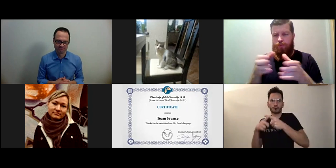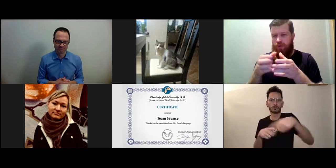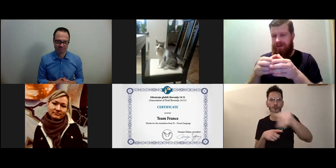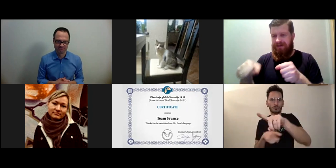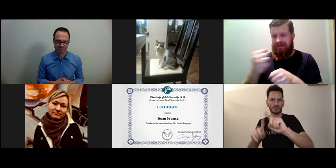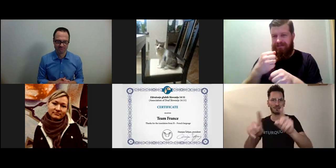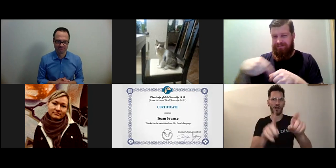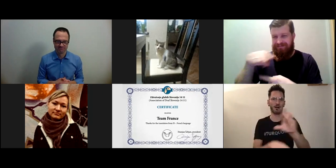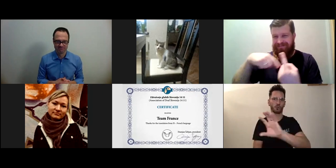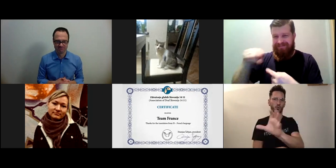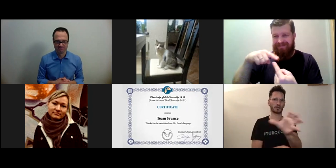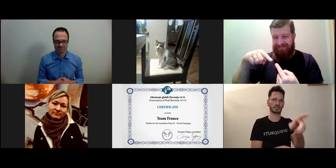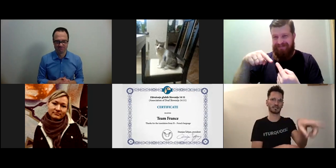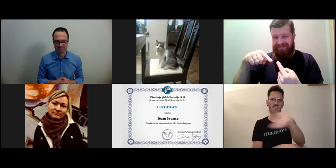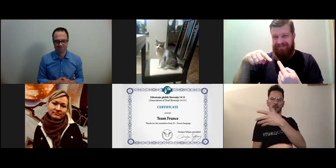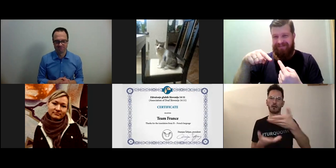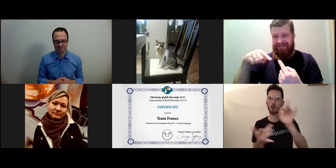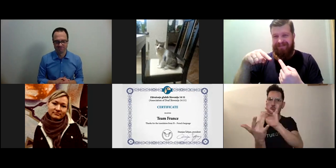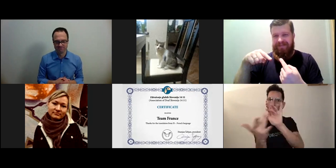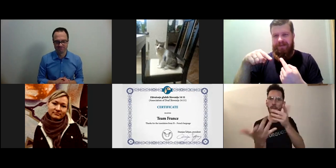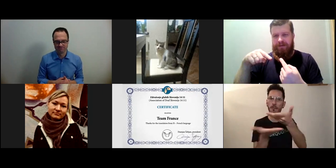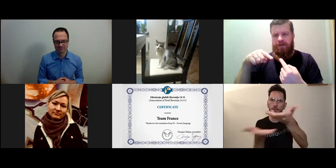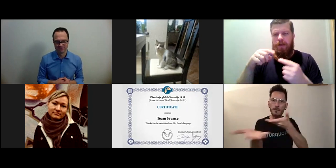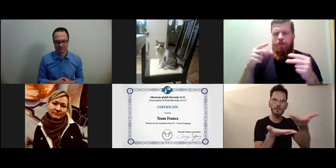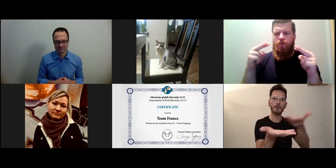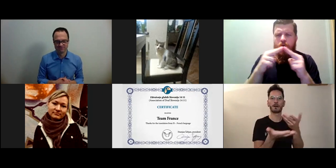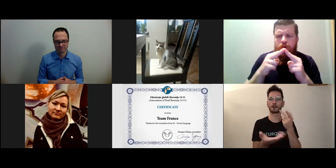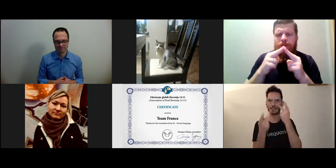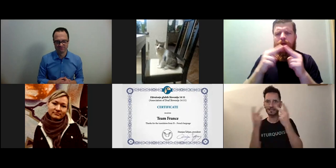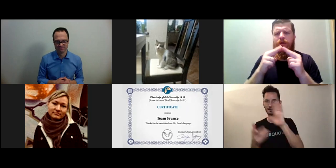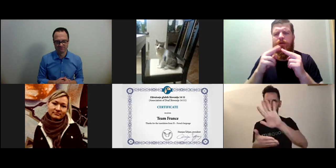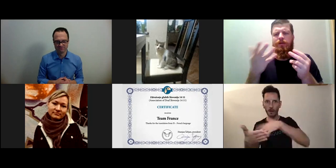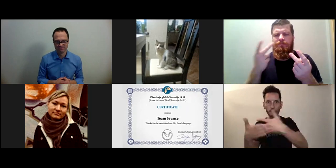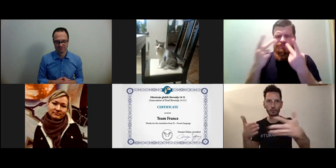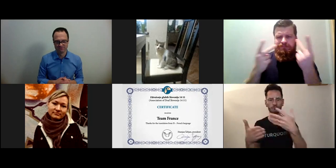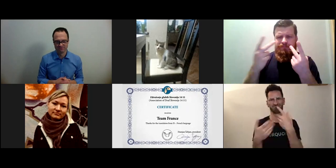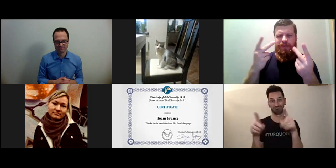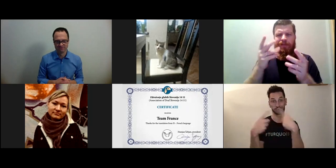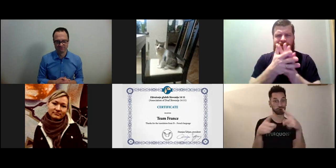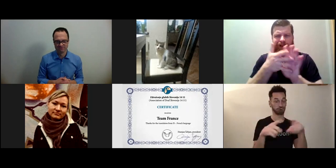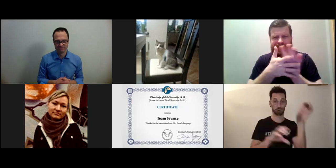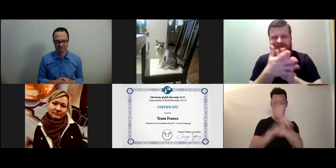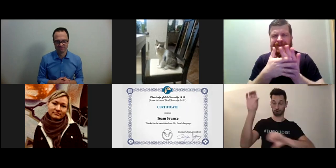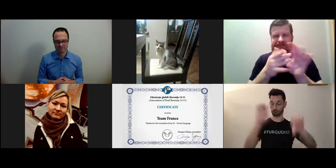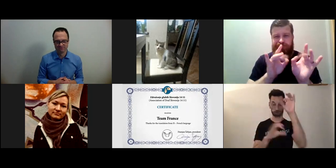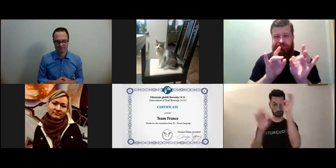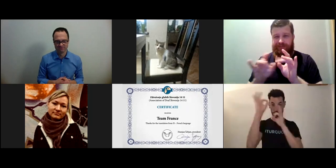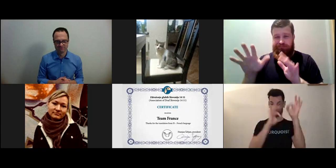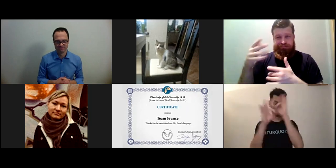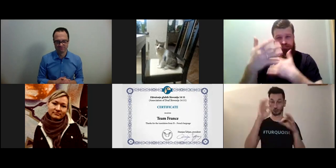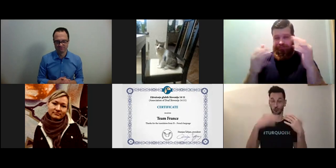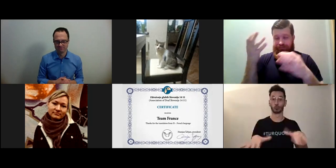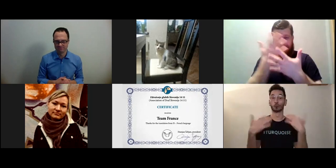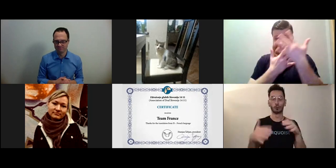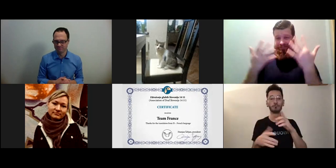this opportunity to work through Zoom with so many deaf interpreters from so many different countries, to see all